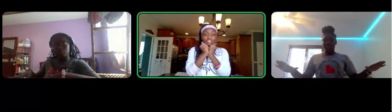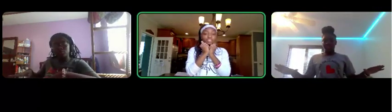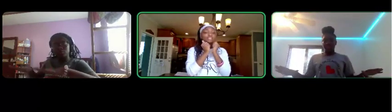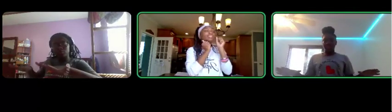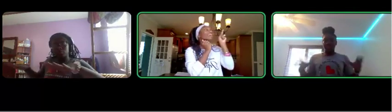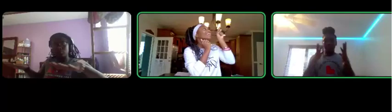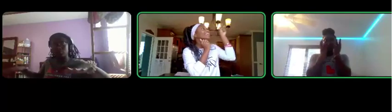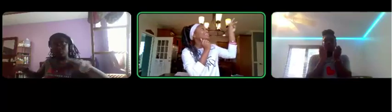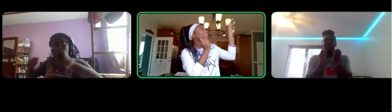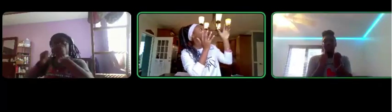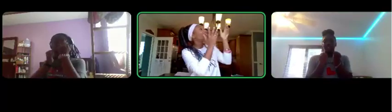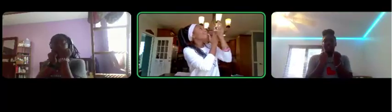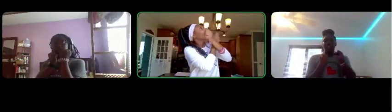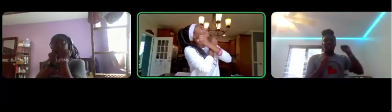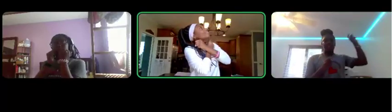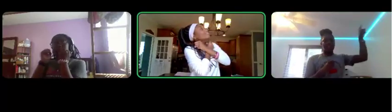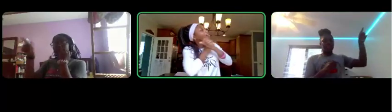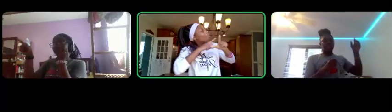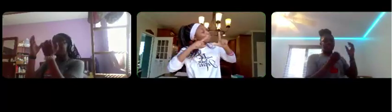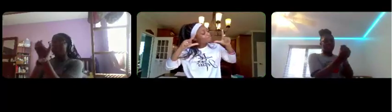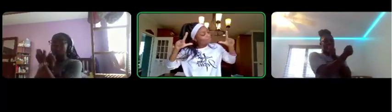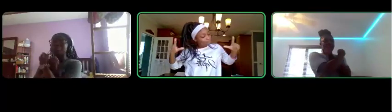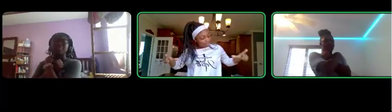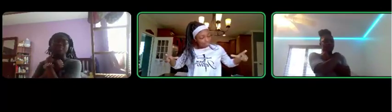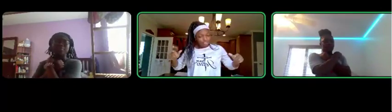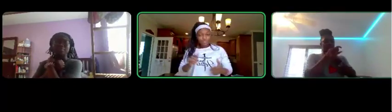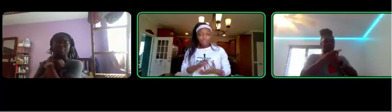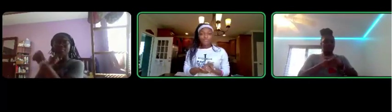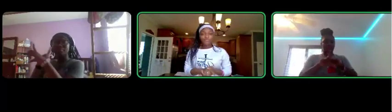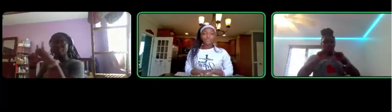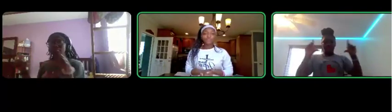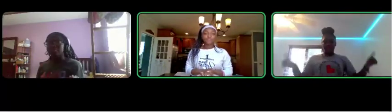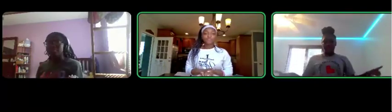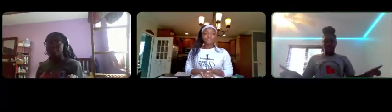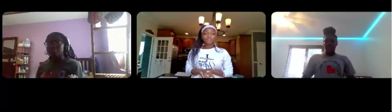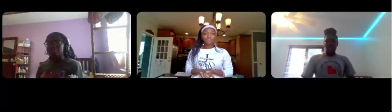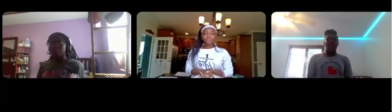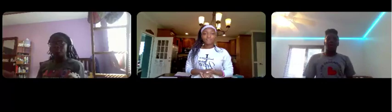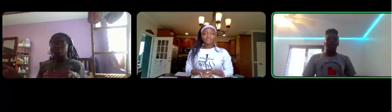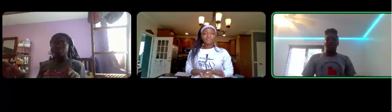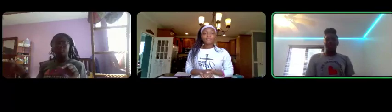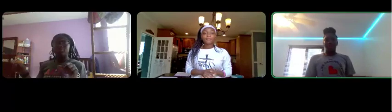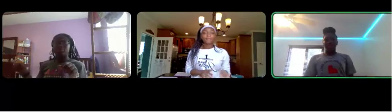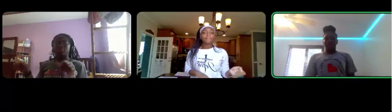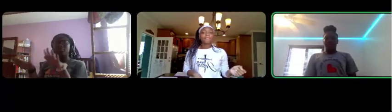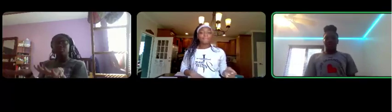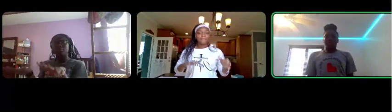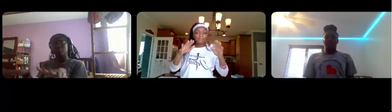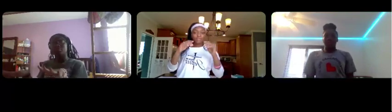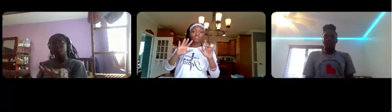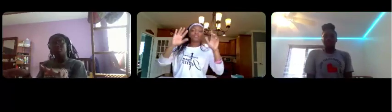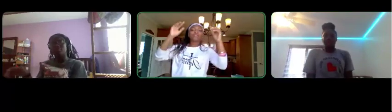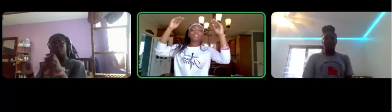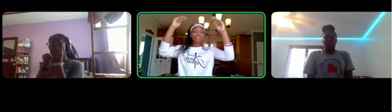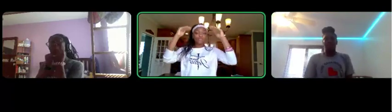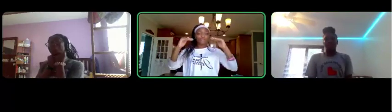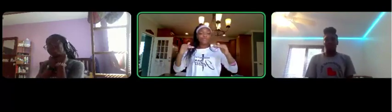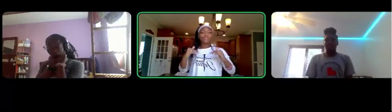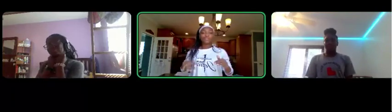precious. He love much. Love. Okay. So let's go through the 3